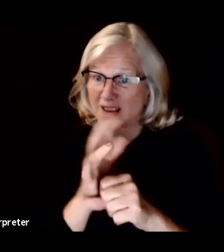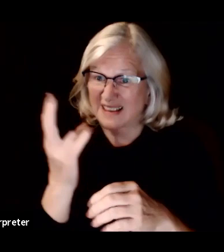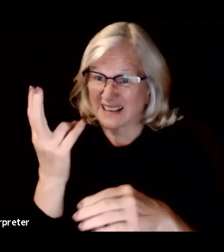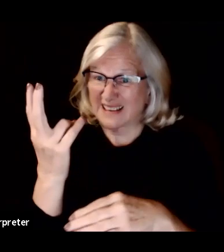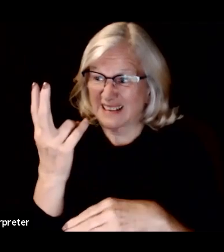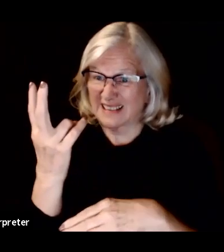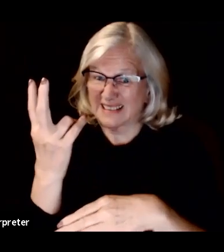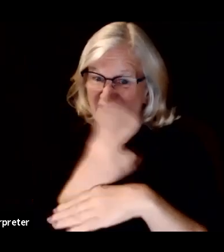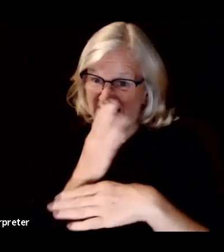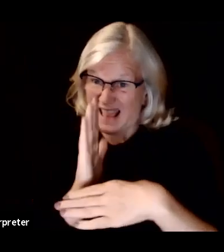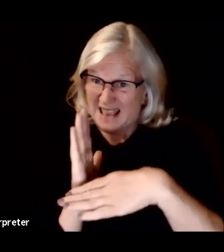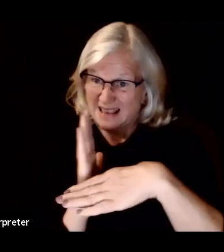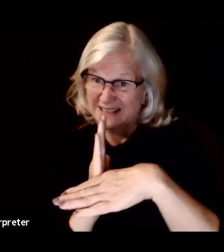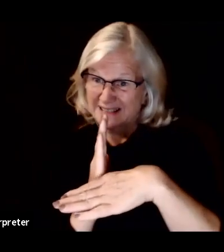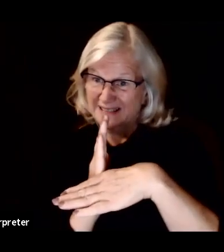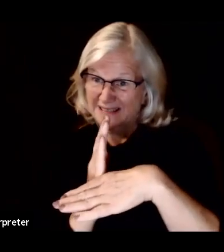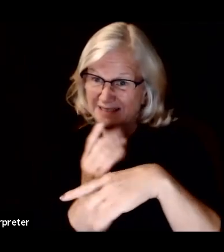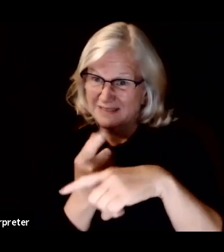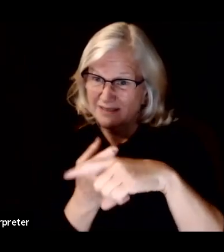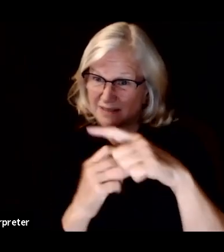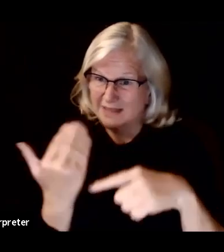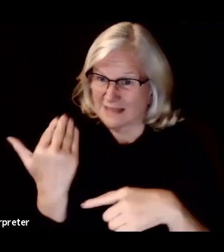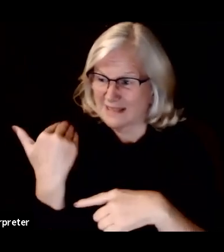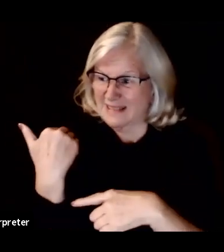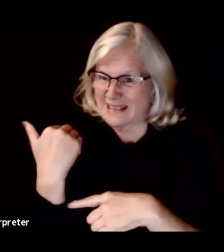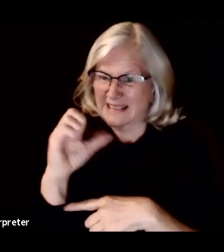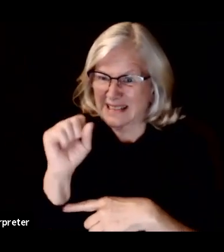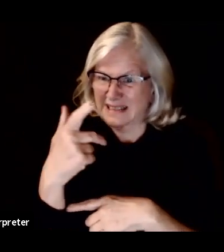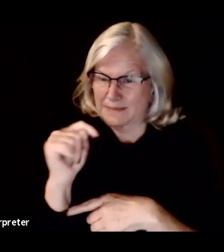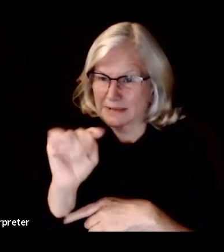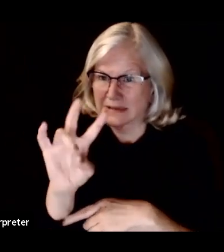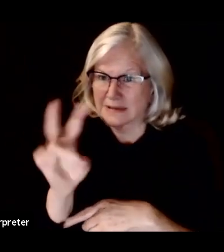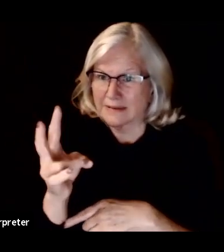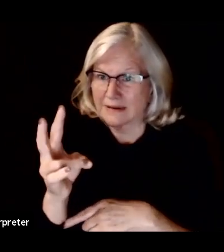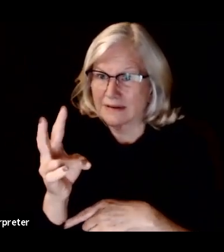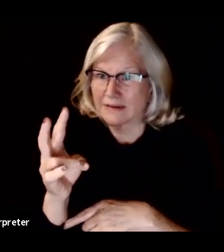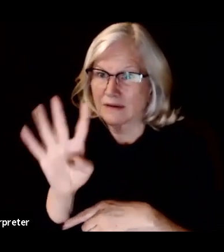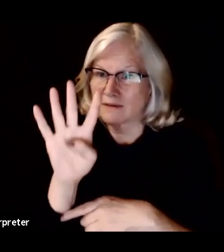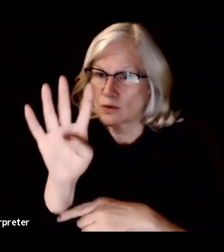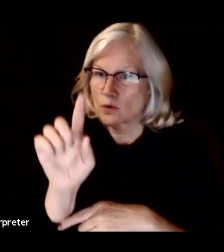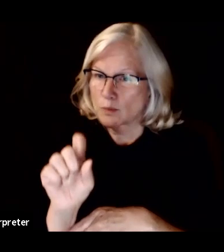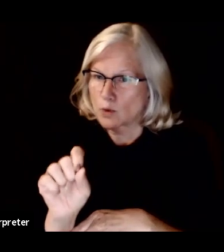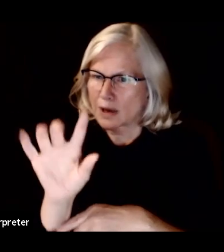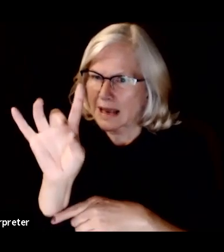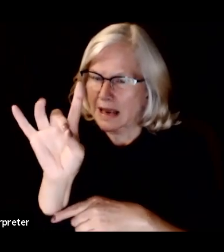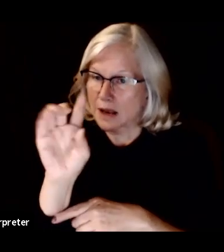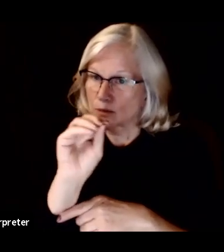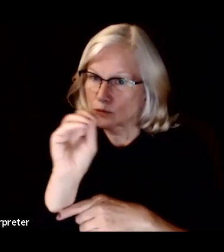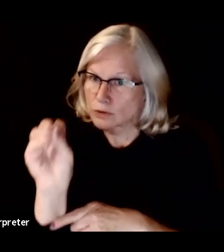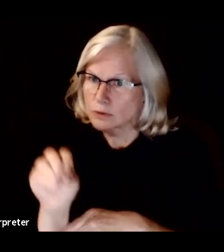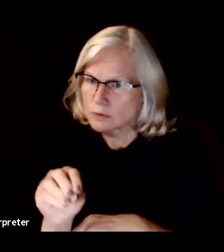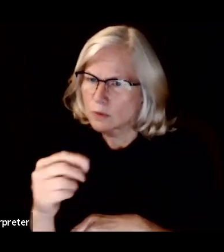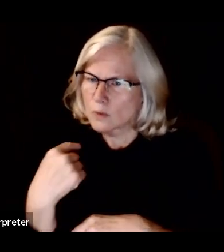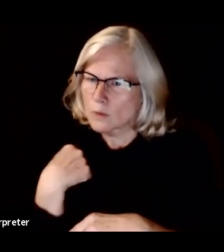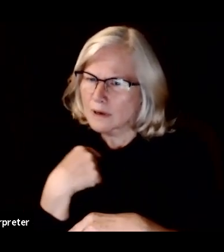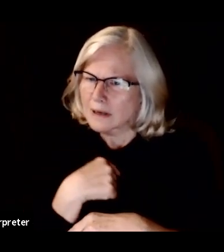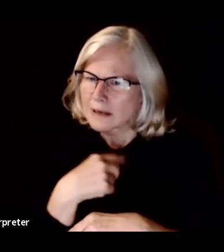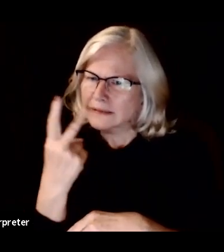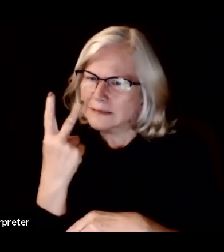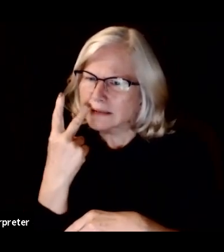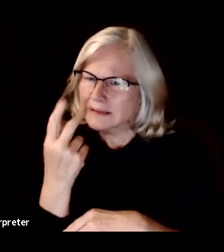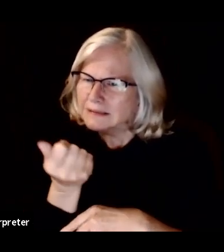7th, prior to the lag period, is 4.8%. So we've now seen several days with the rate below